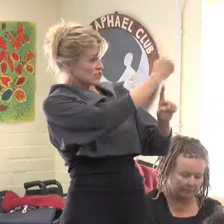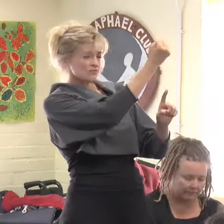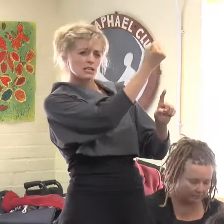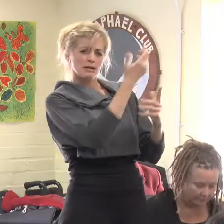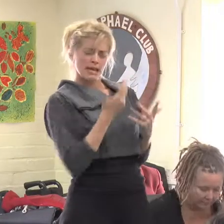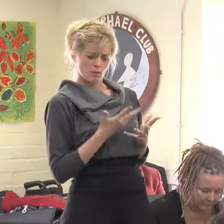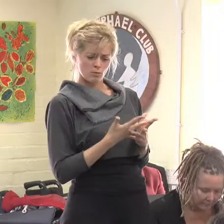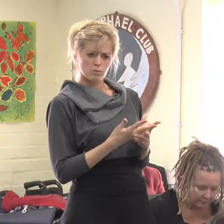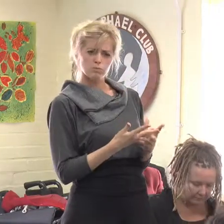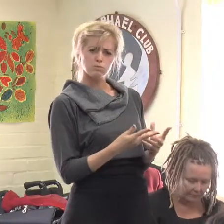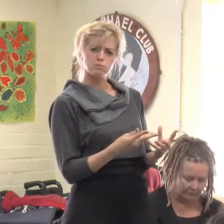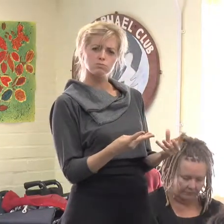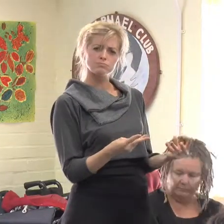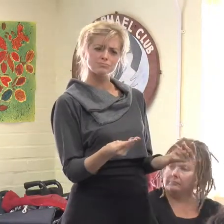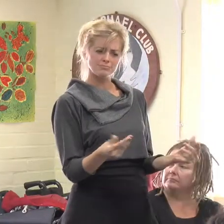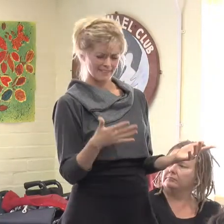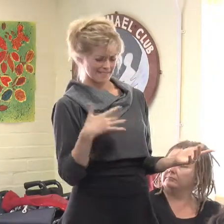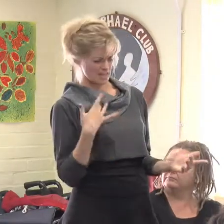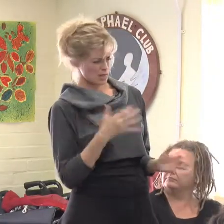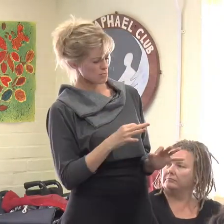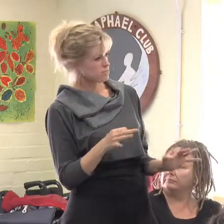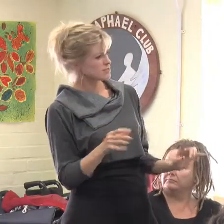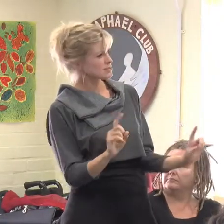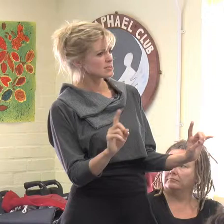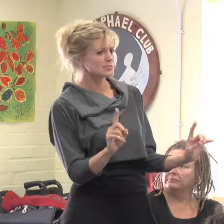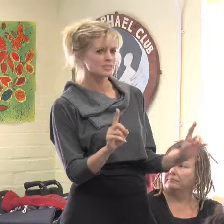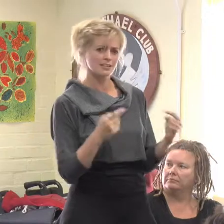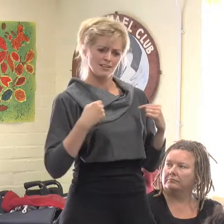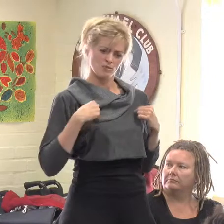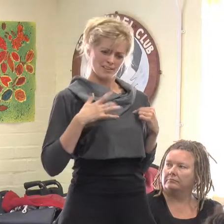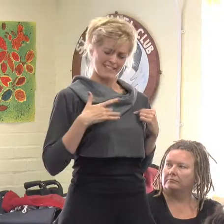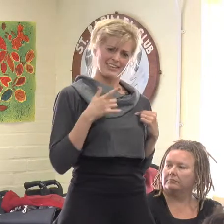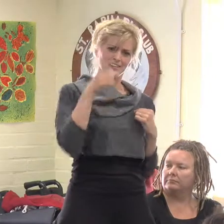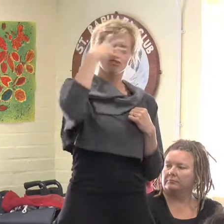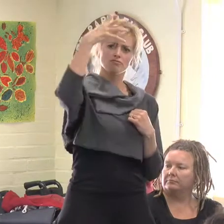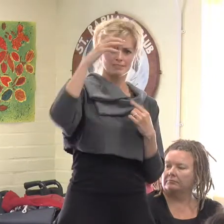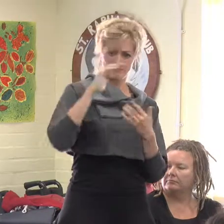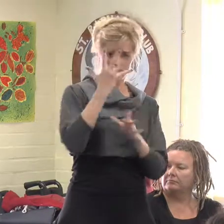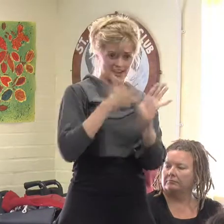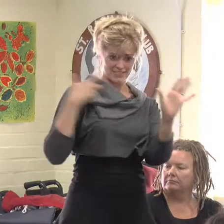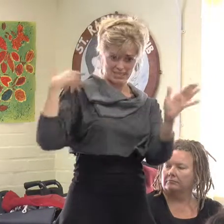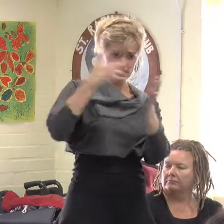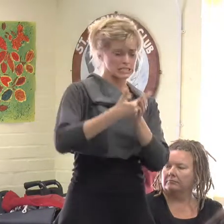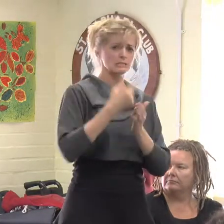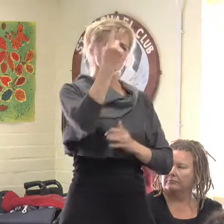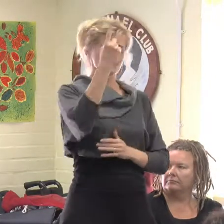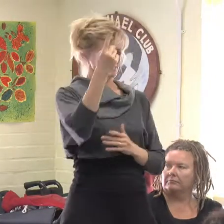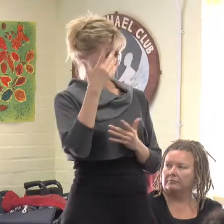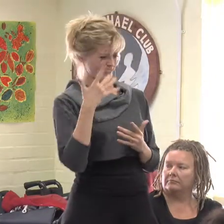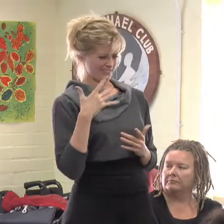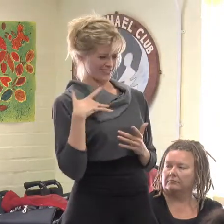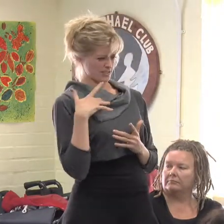are top athletes. And I have to say, I think the way disabled people have been treated by this government over the last 5 years has sometimes been bordering on the